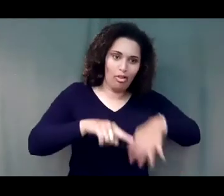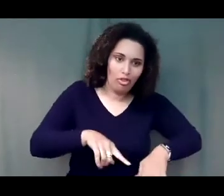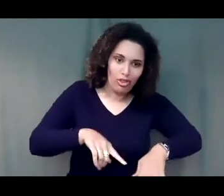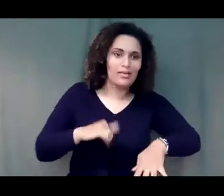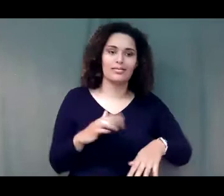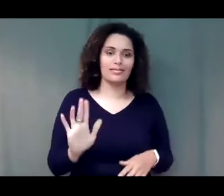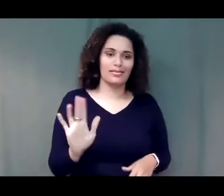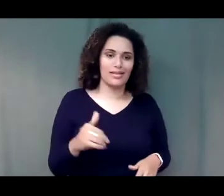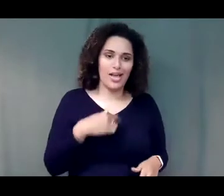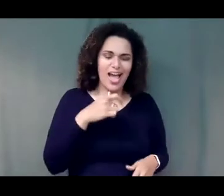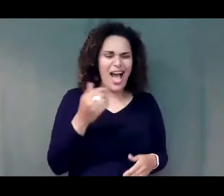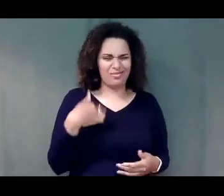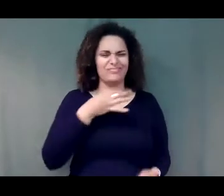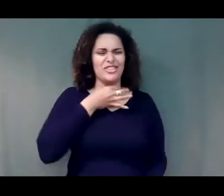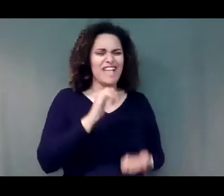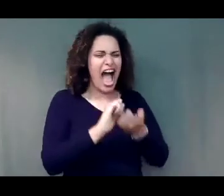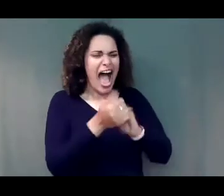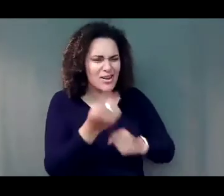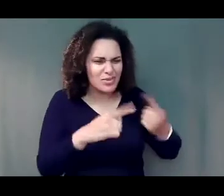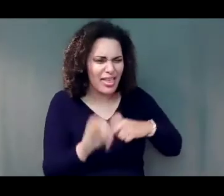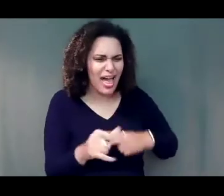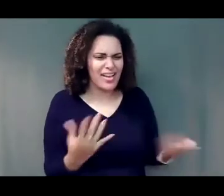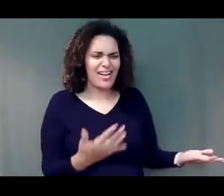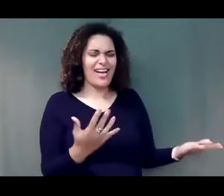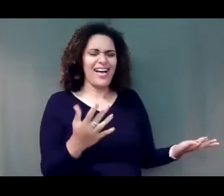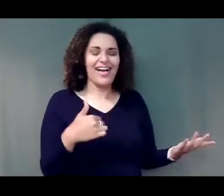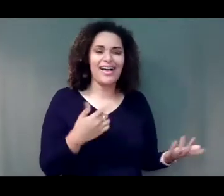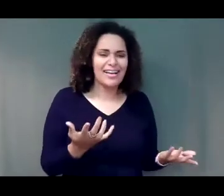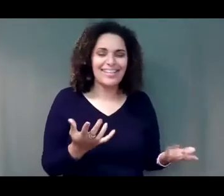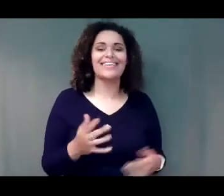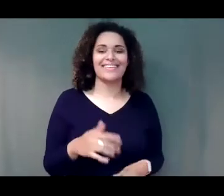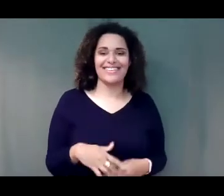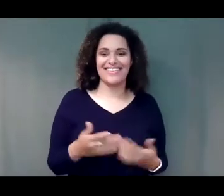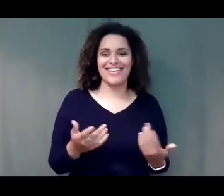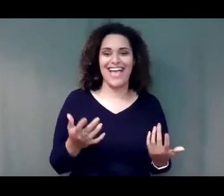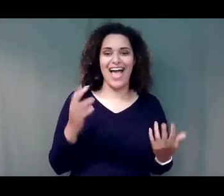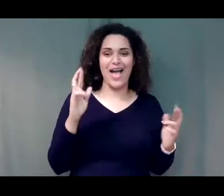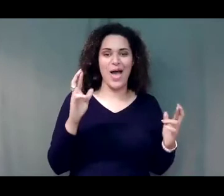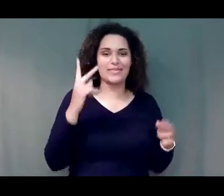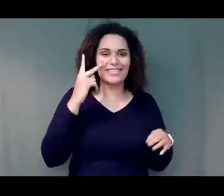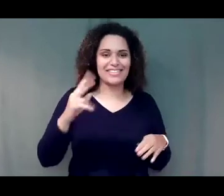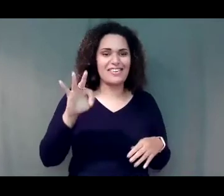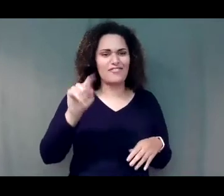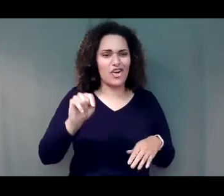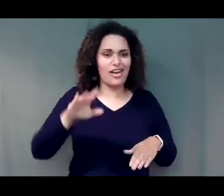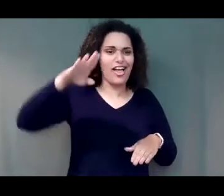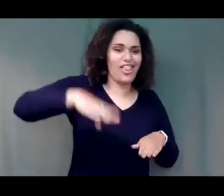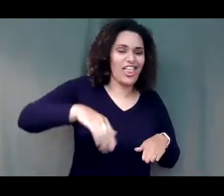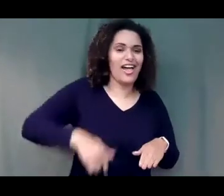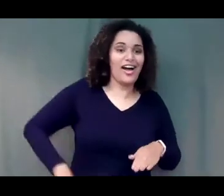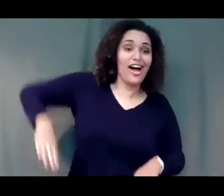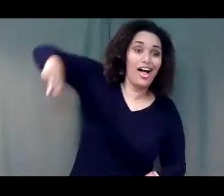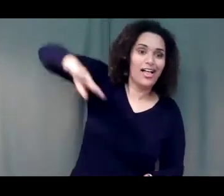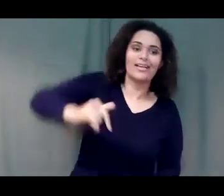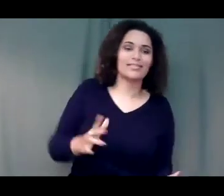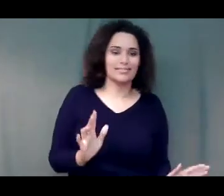toe into it" in American Sign Language. That's kind of She's funny. gotta figure that out. I was hoping to see your foot go in the air there, Nicole. But okay.